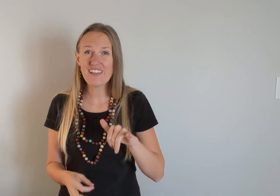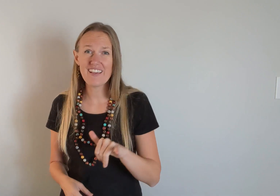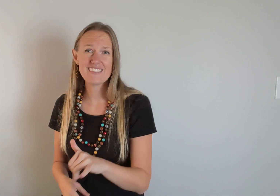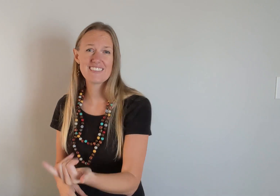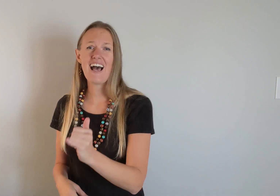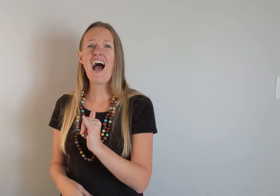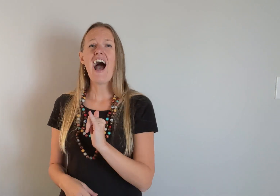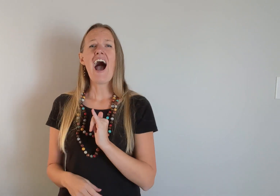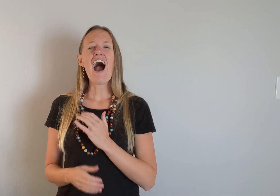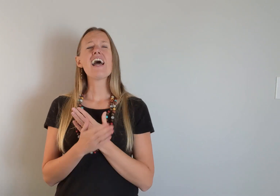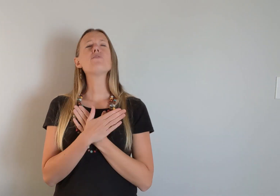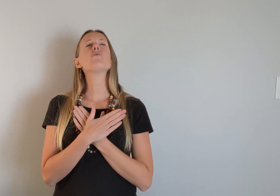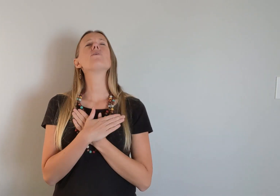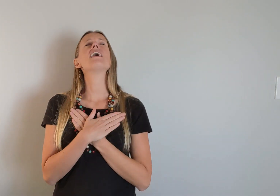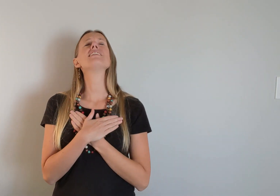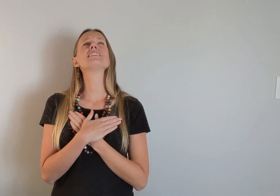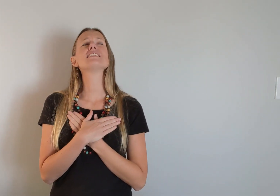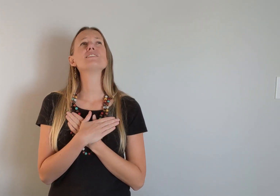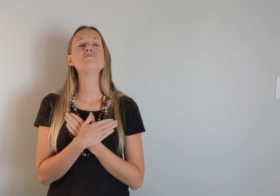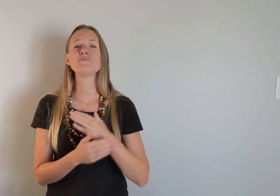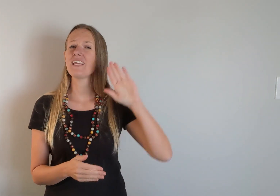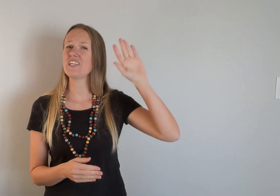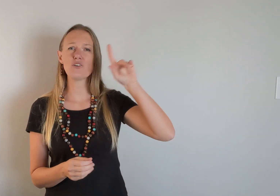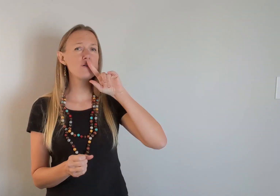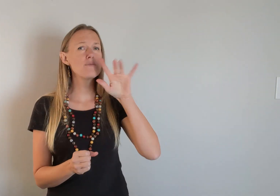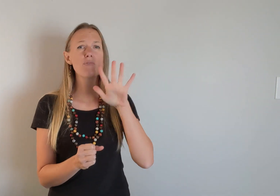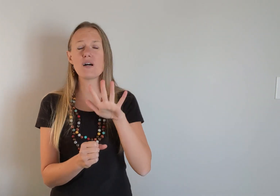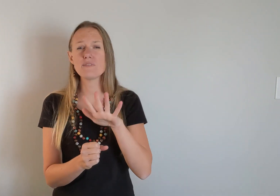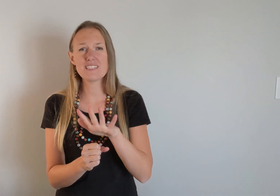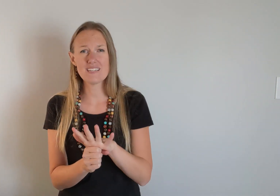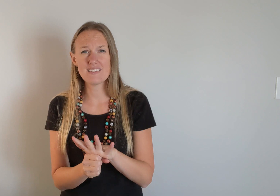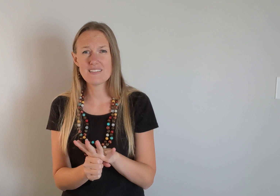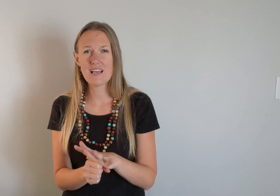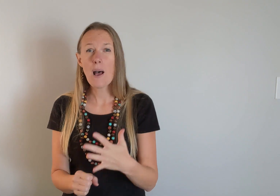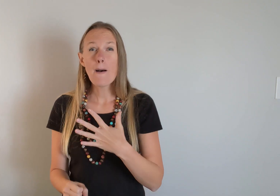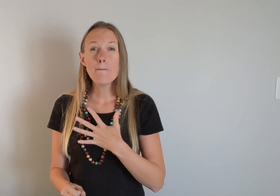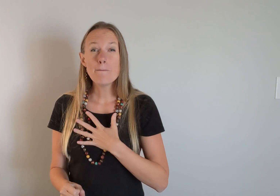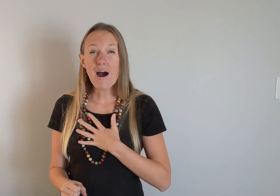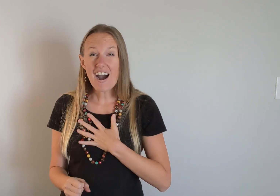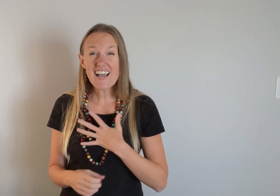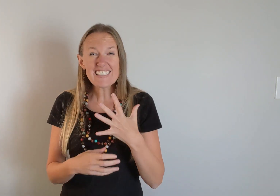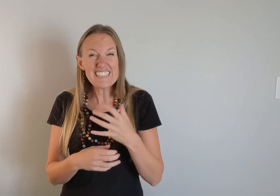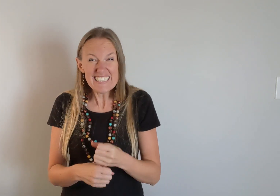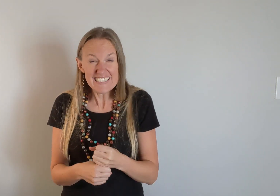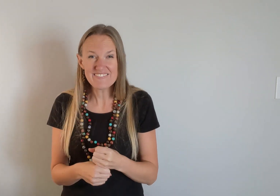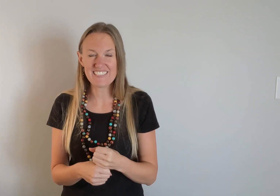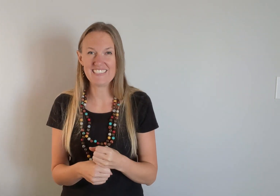faithfulness. I rest in your promises. My